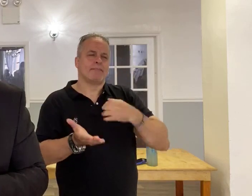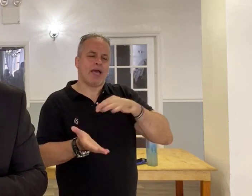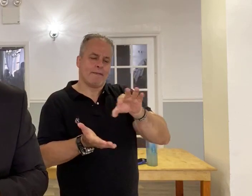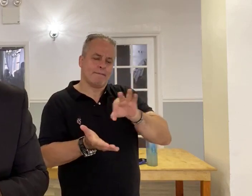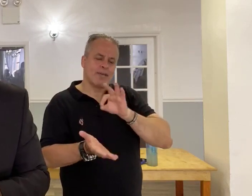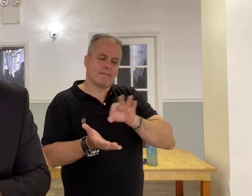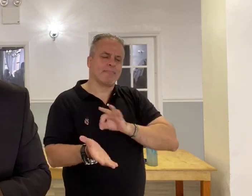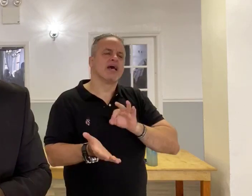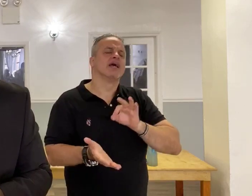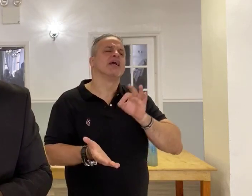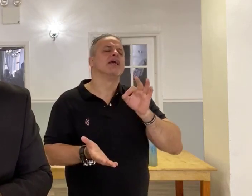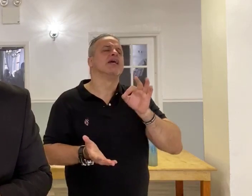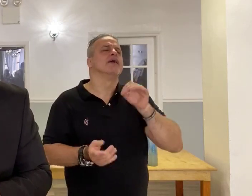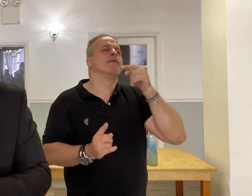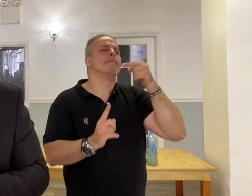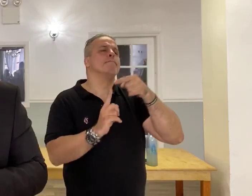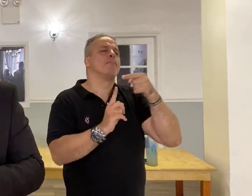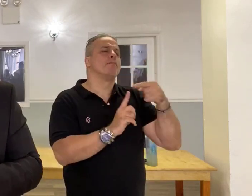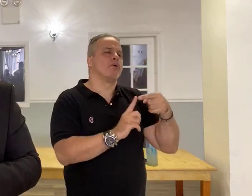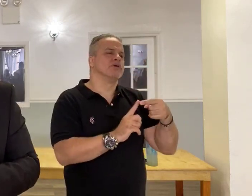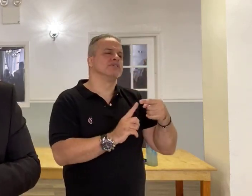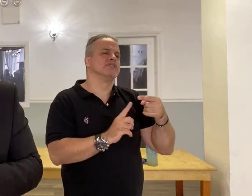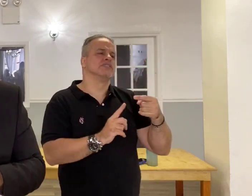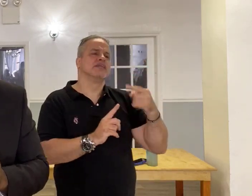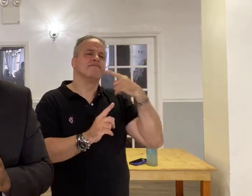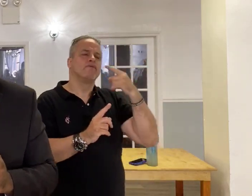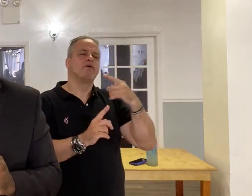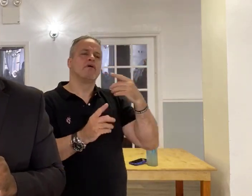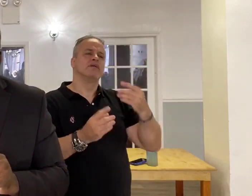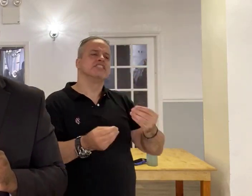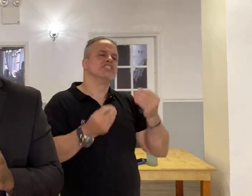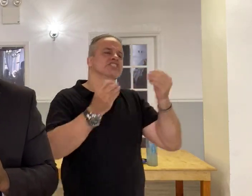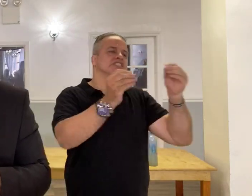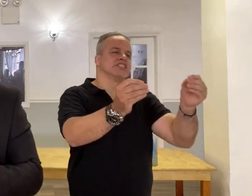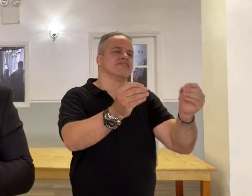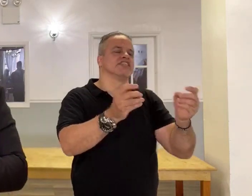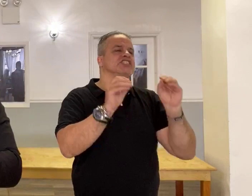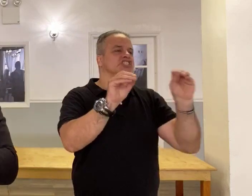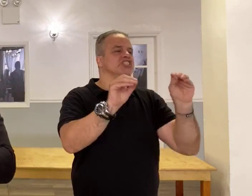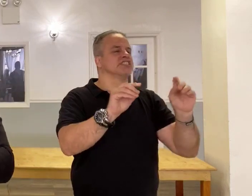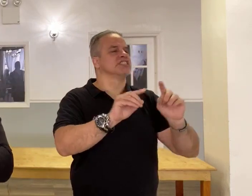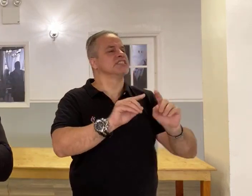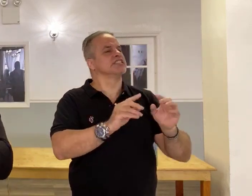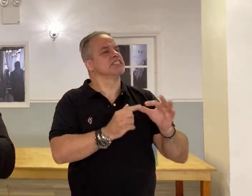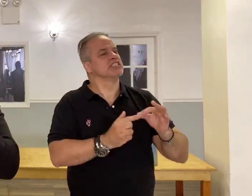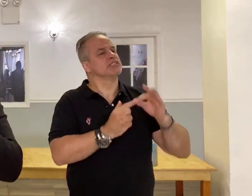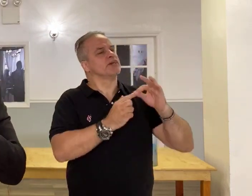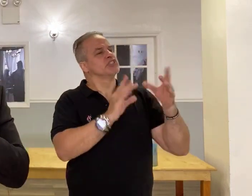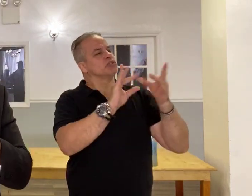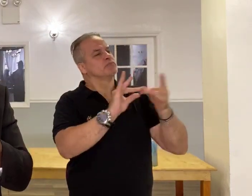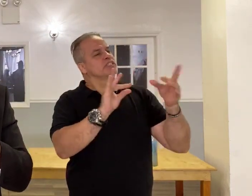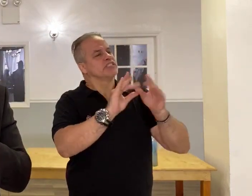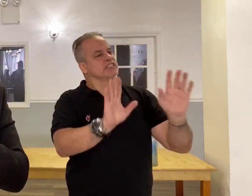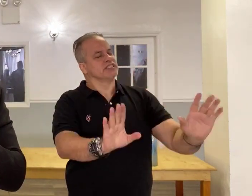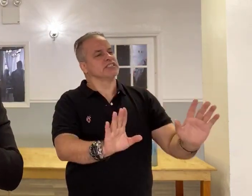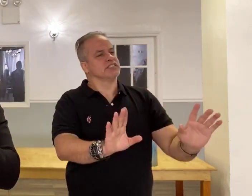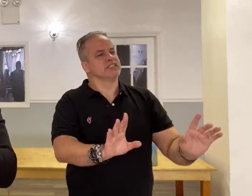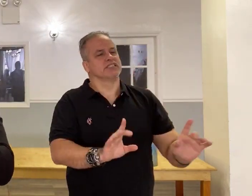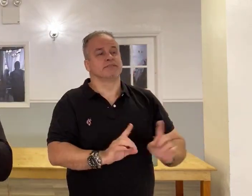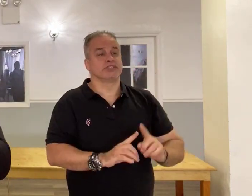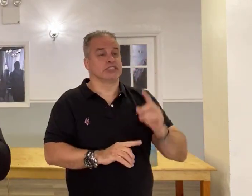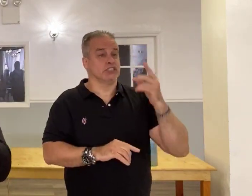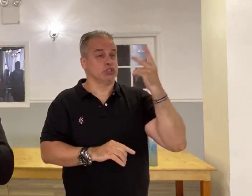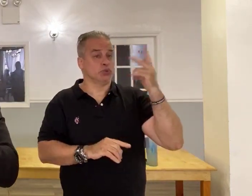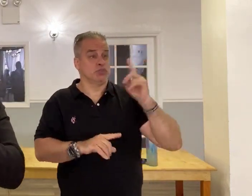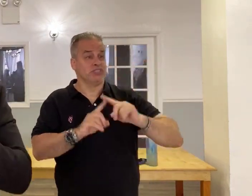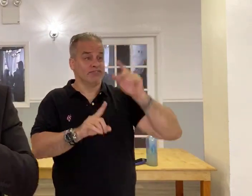message that Jesus Christ is saying to us. And using this illustration two times with two completely different